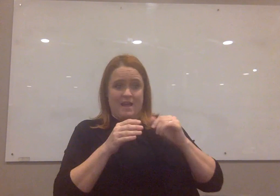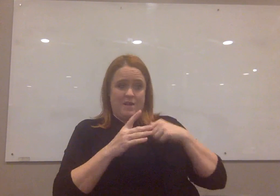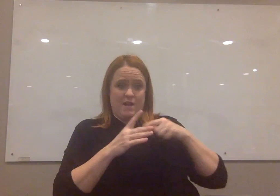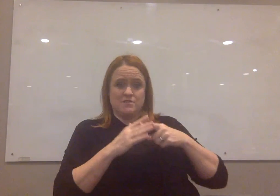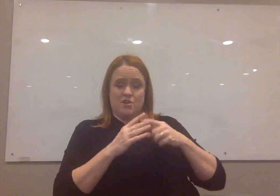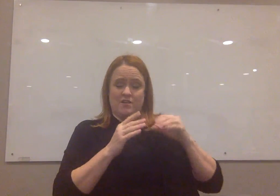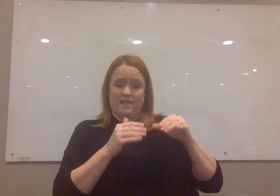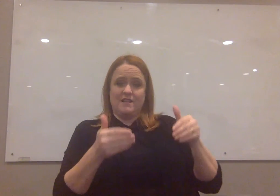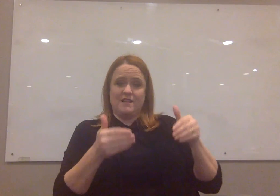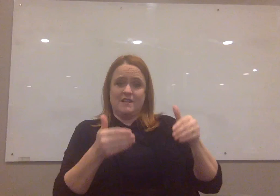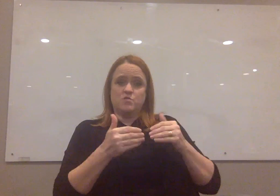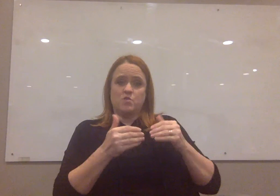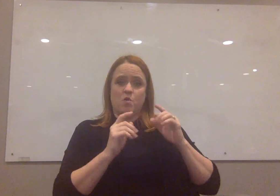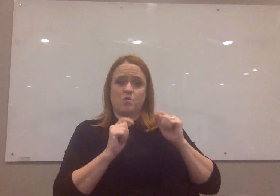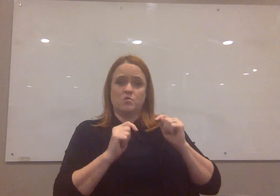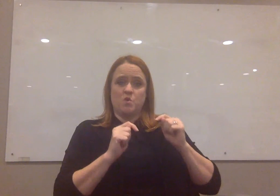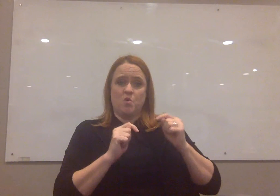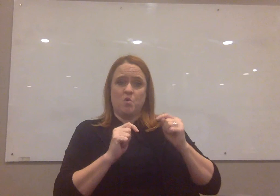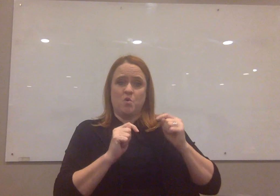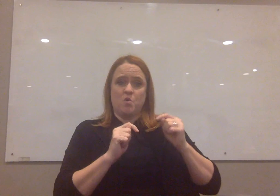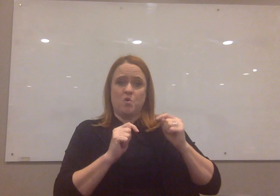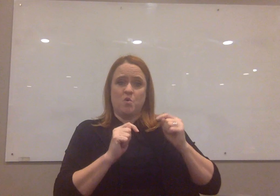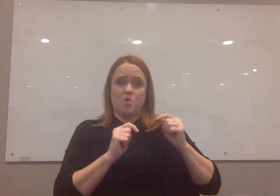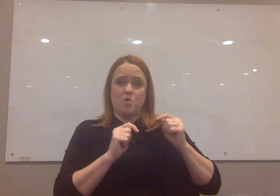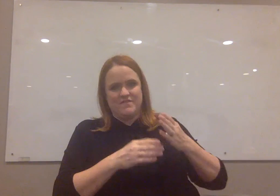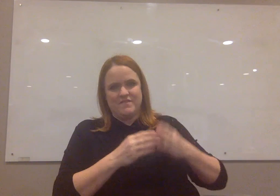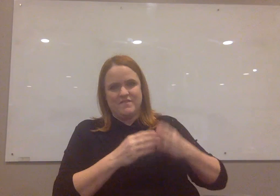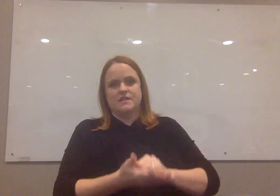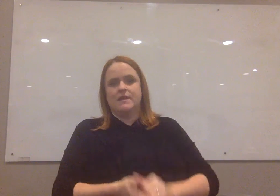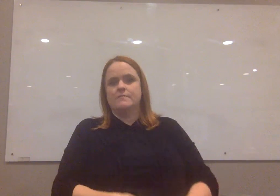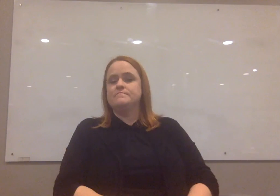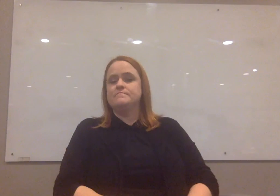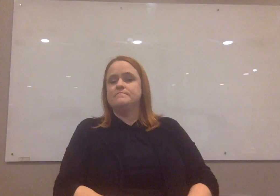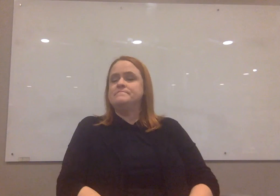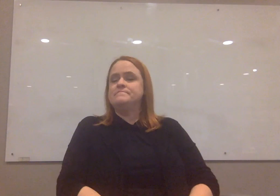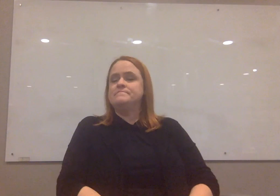thing. So that's something I got to finish first. But I agree.